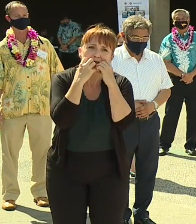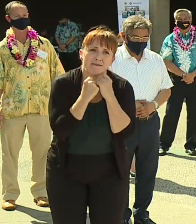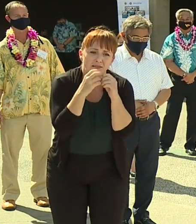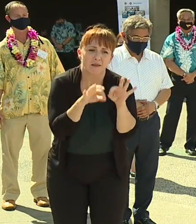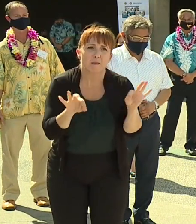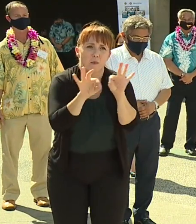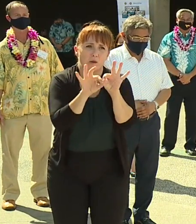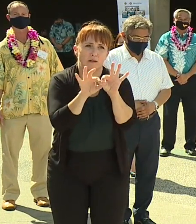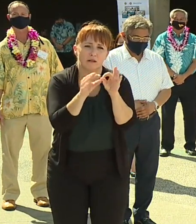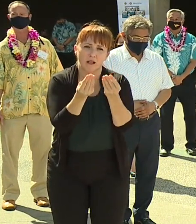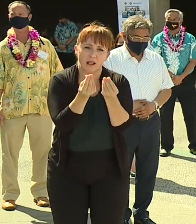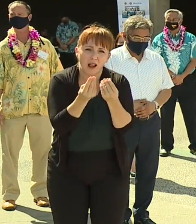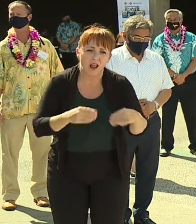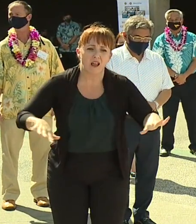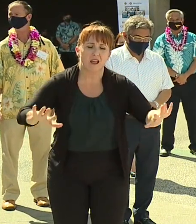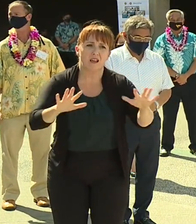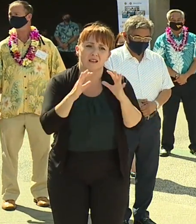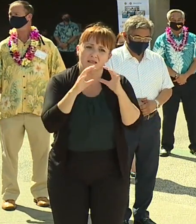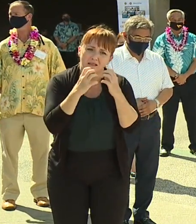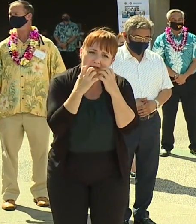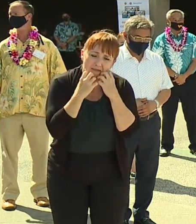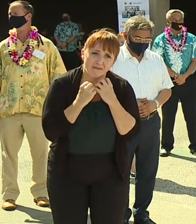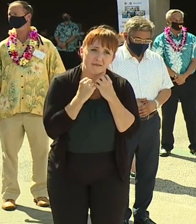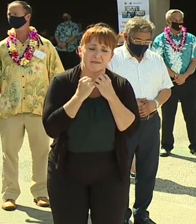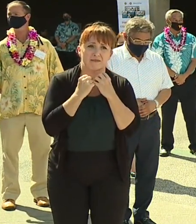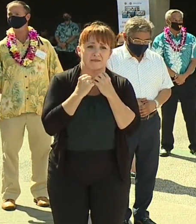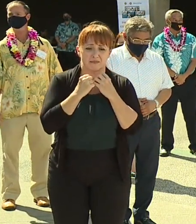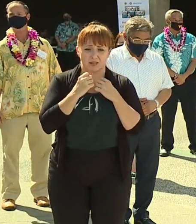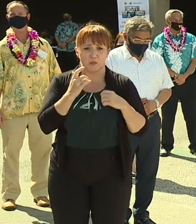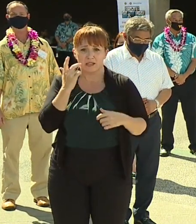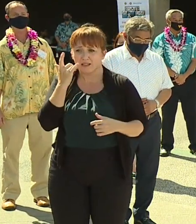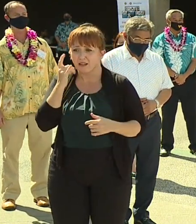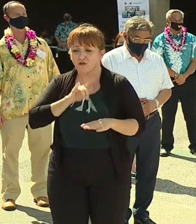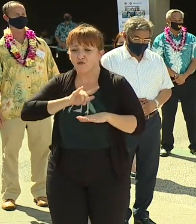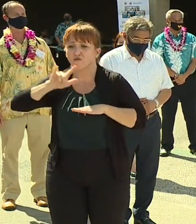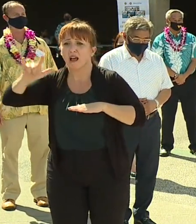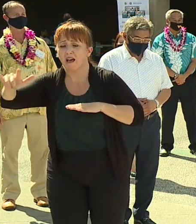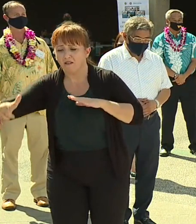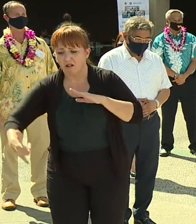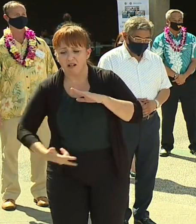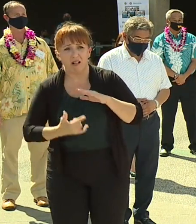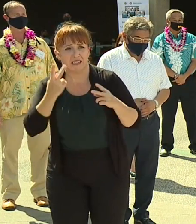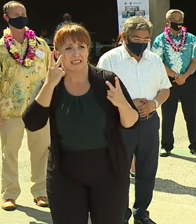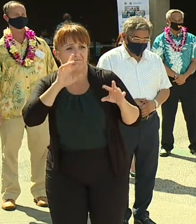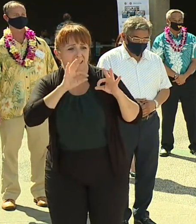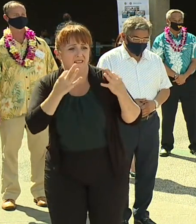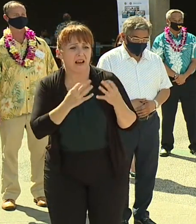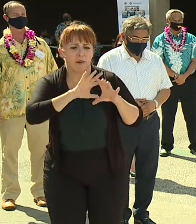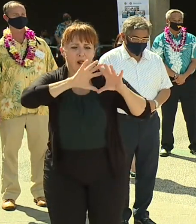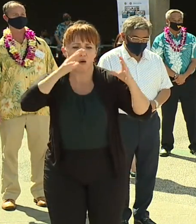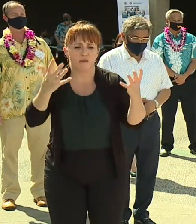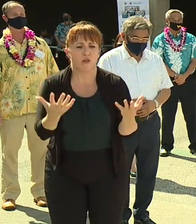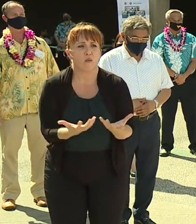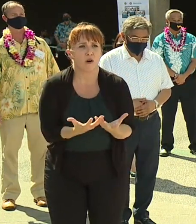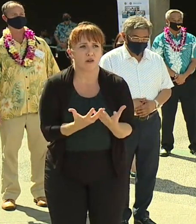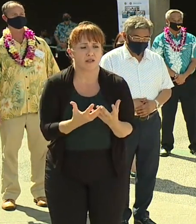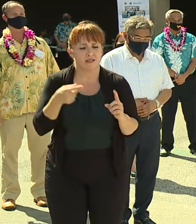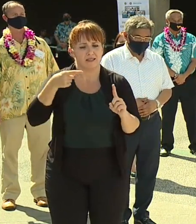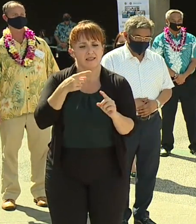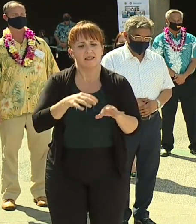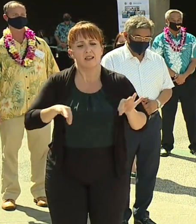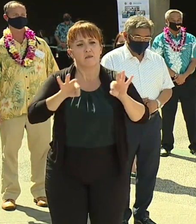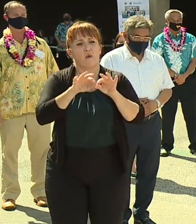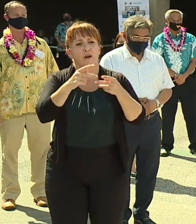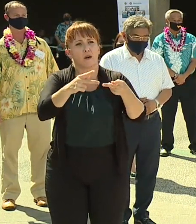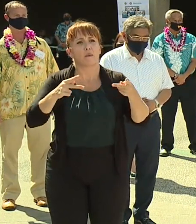land is very important for where we travel to visit our families around the world But today it also becomes a very important place so that we